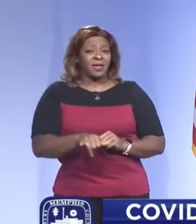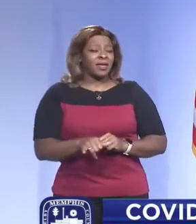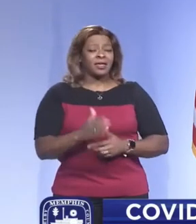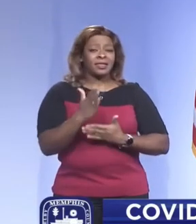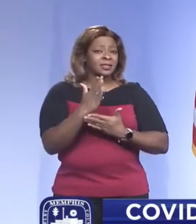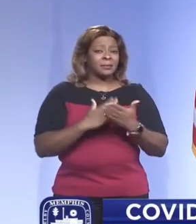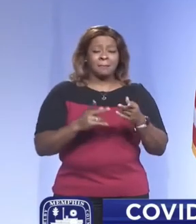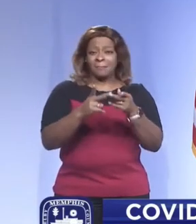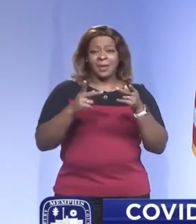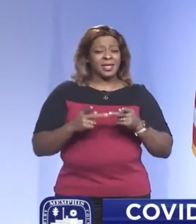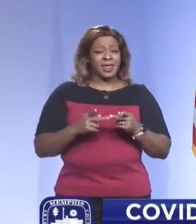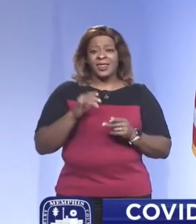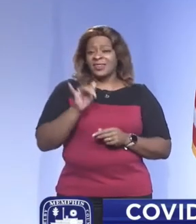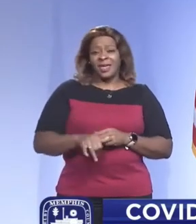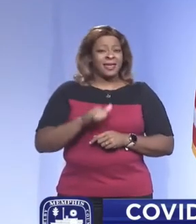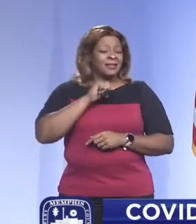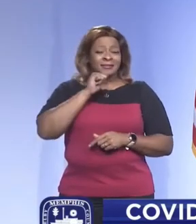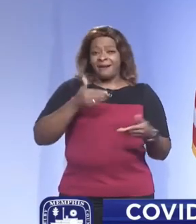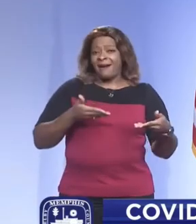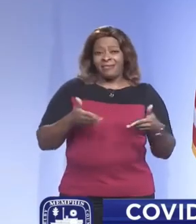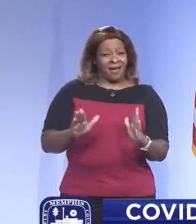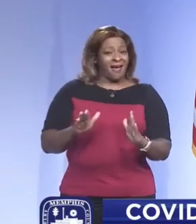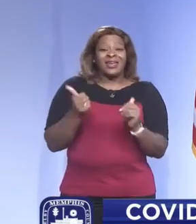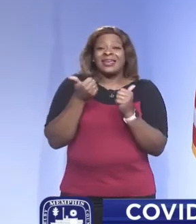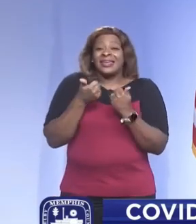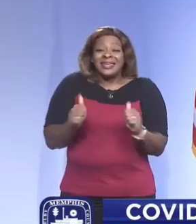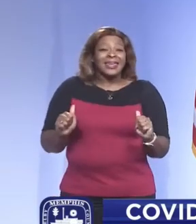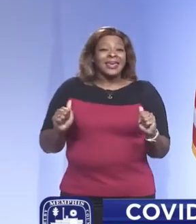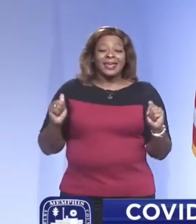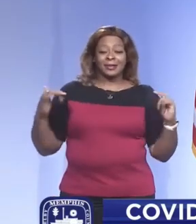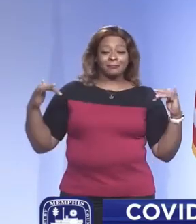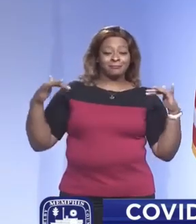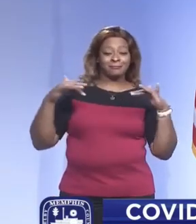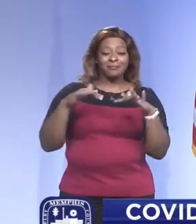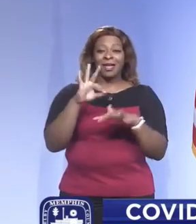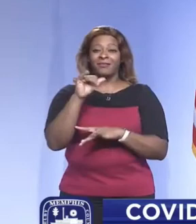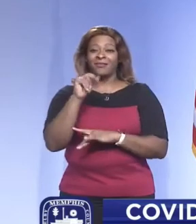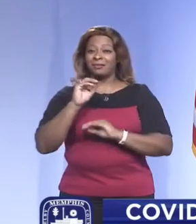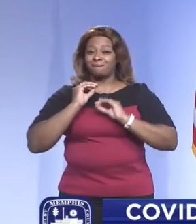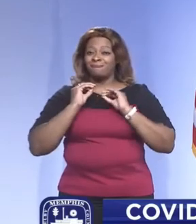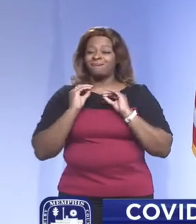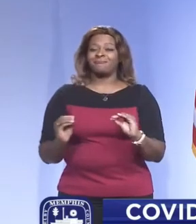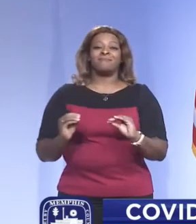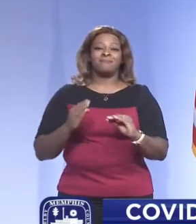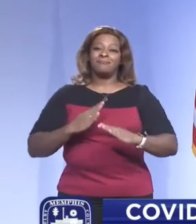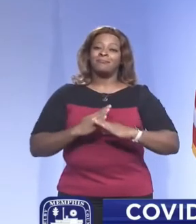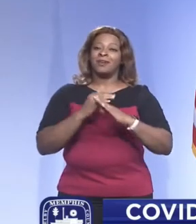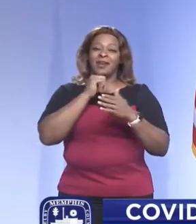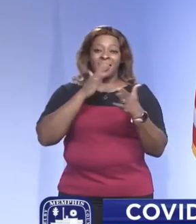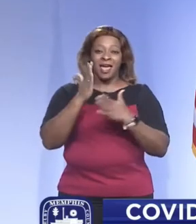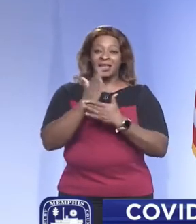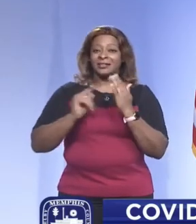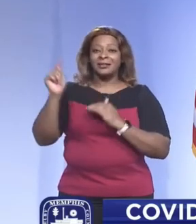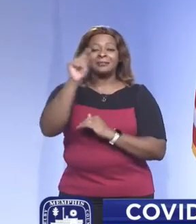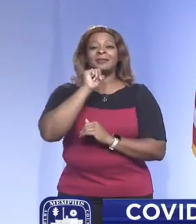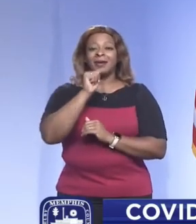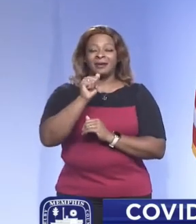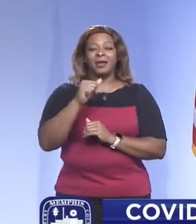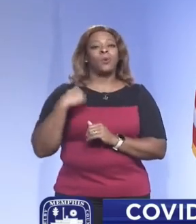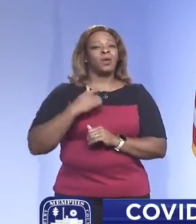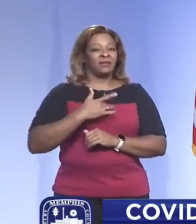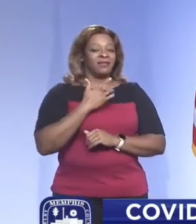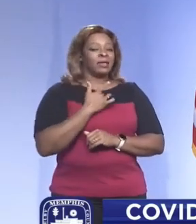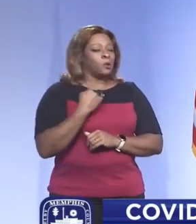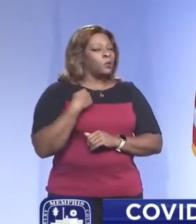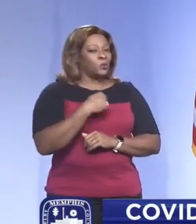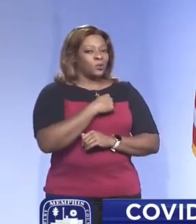some places that are not allowing any gathering to sporting events. But we'll feel that